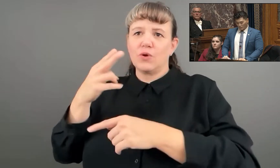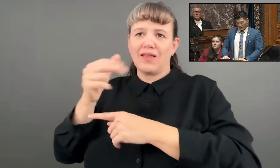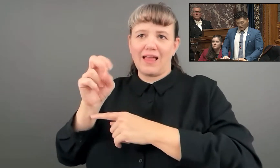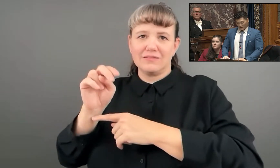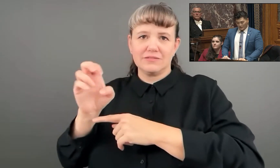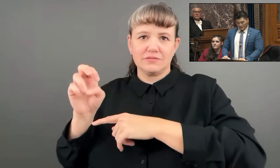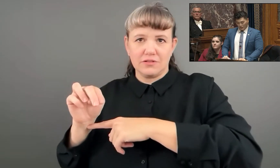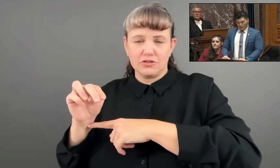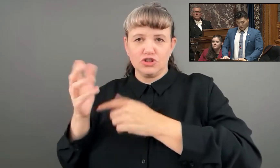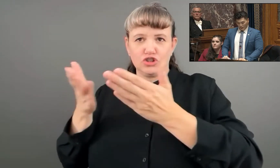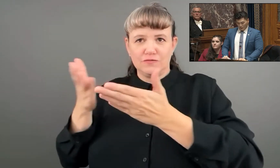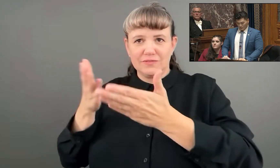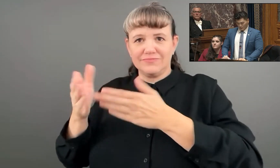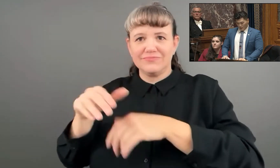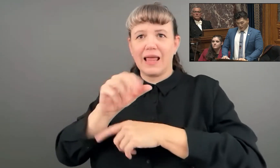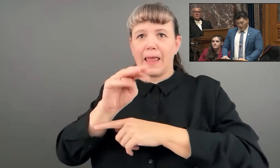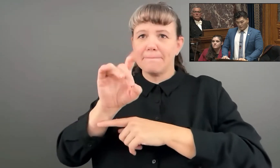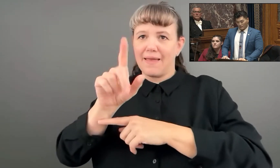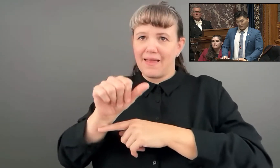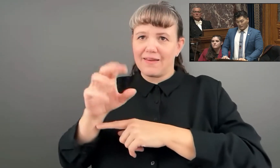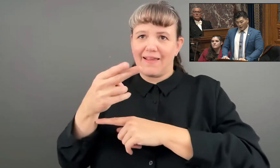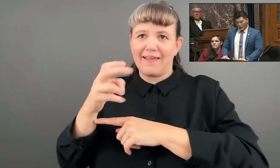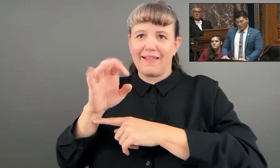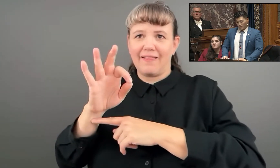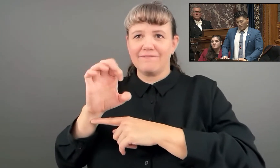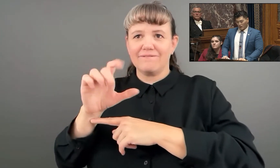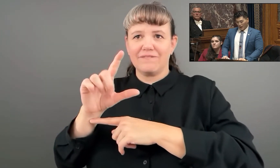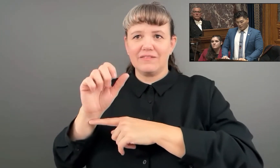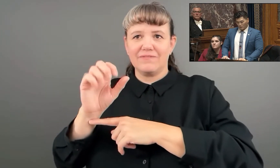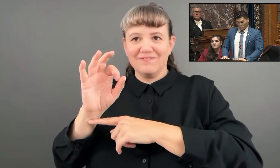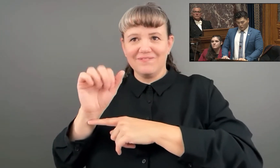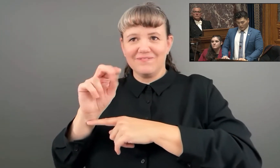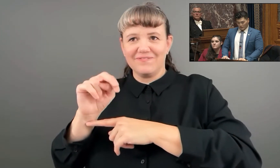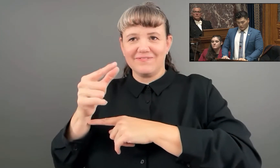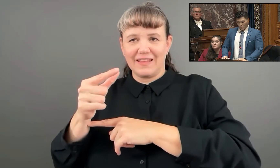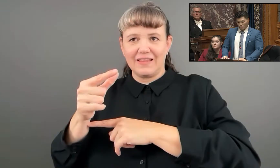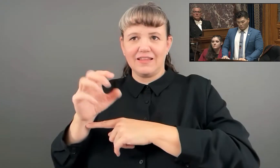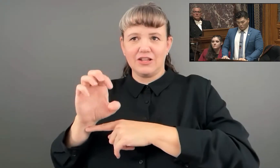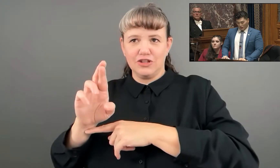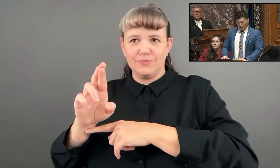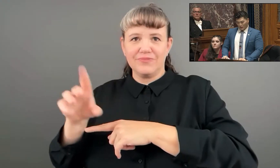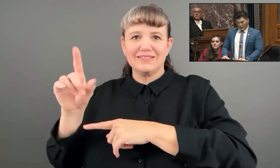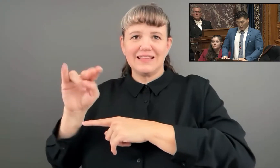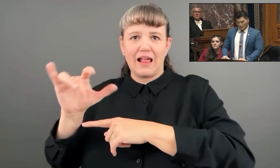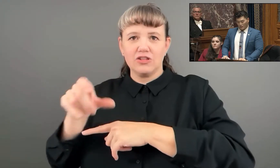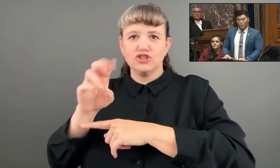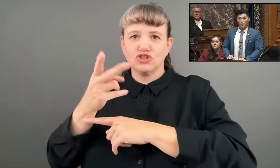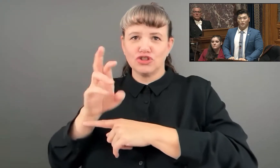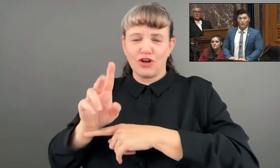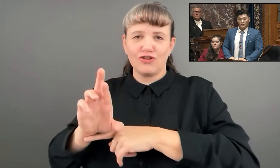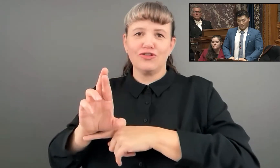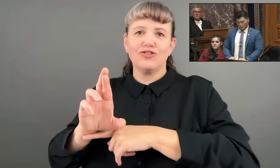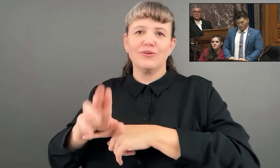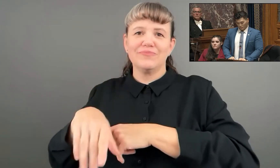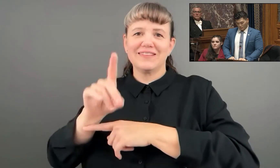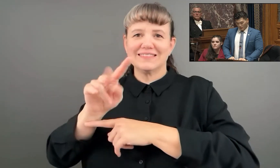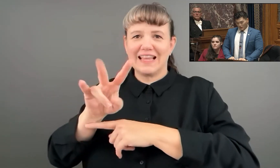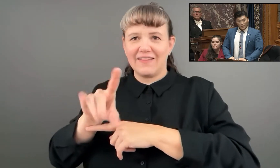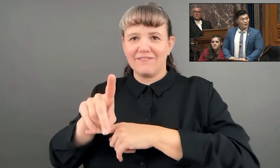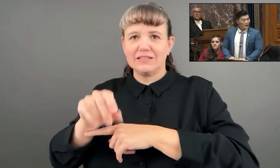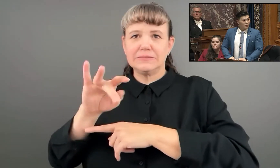David Smith, Simon Didat, and the entire Hansard Broadcasting, transcribing, and publishing